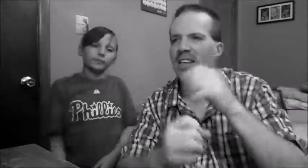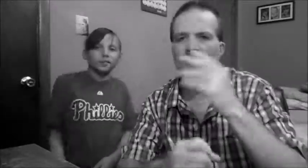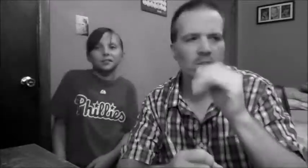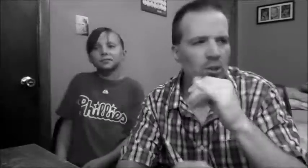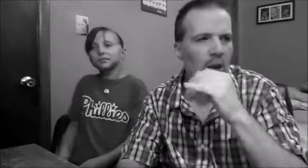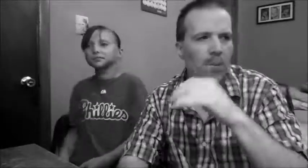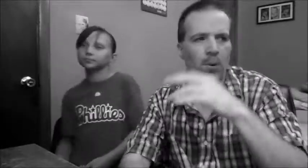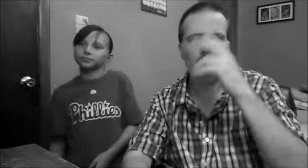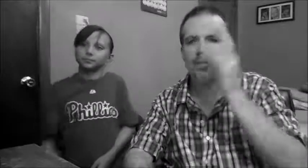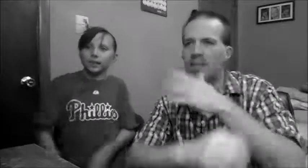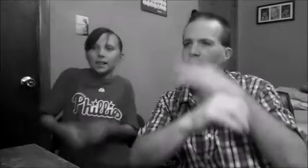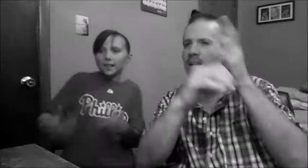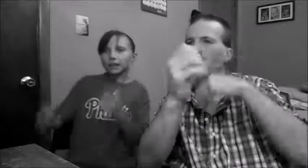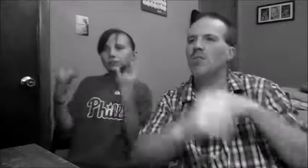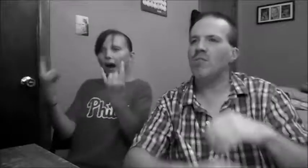out jailbird sing. Let it rock,